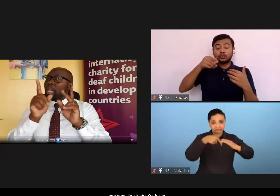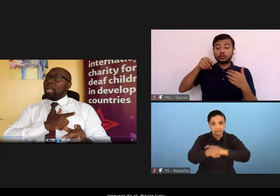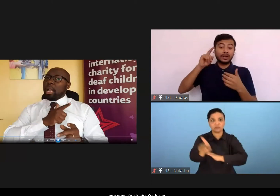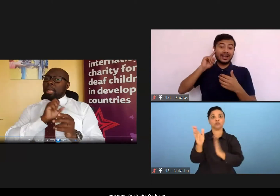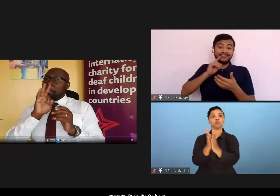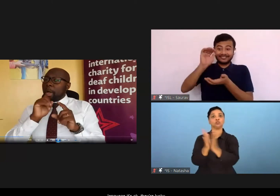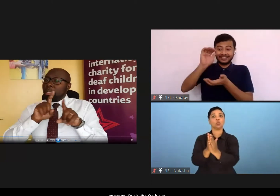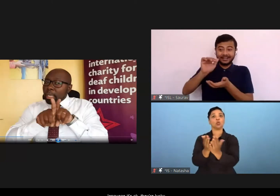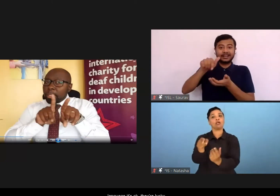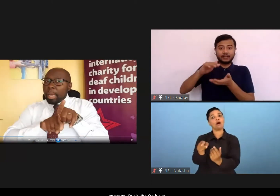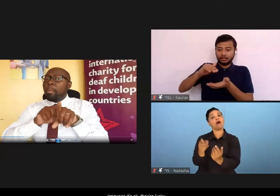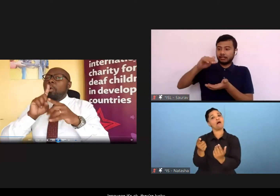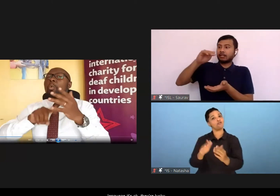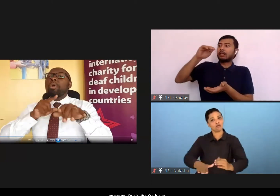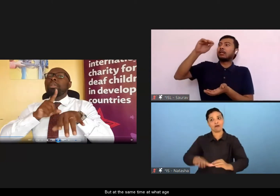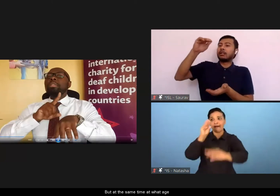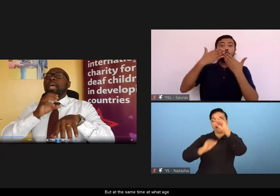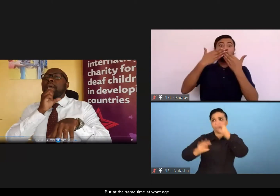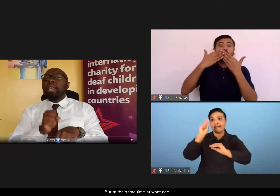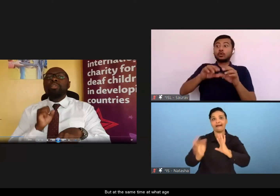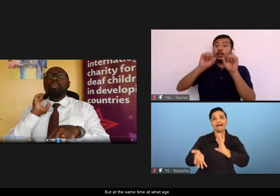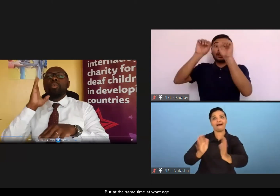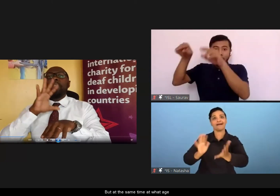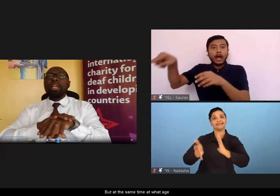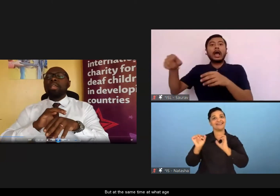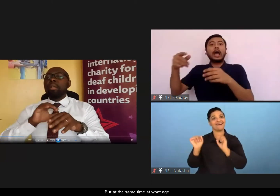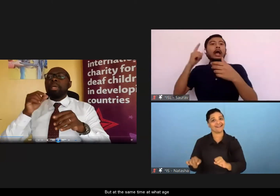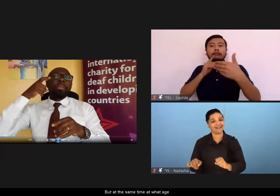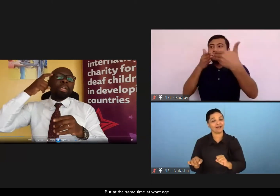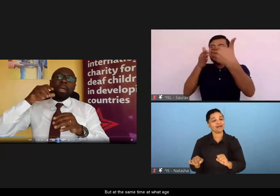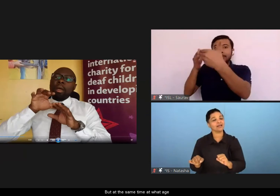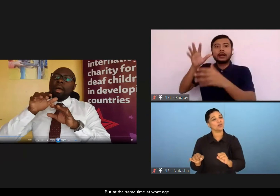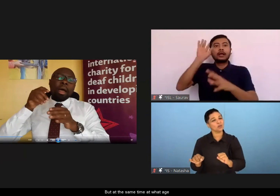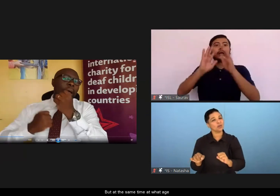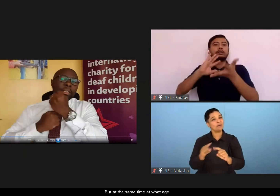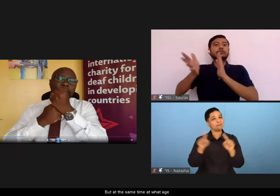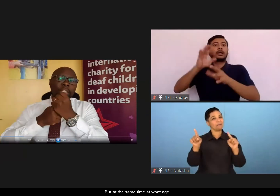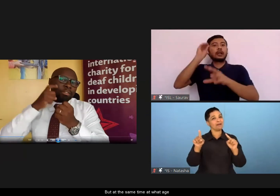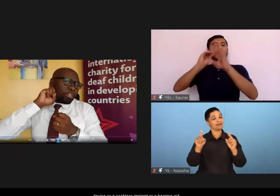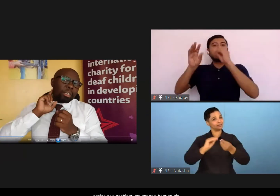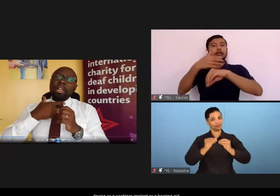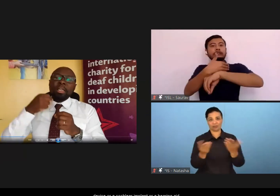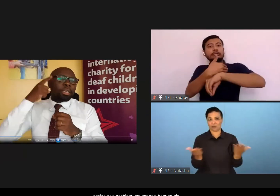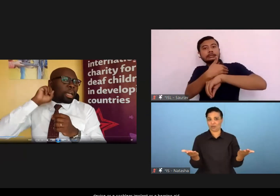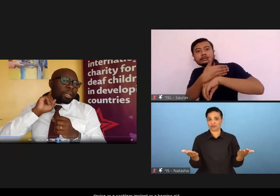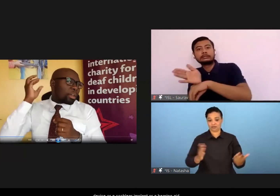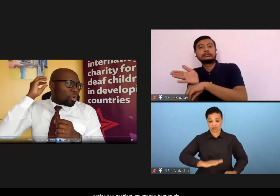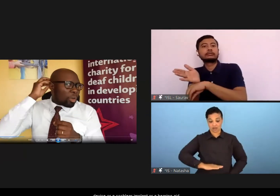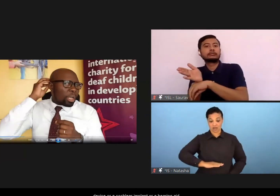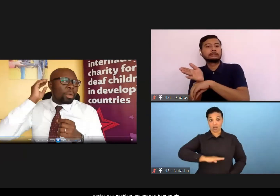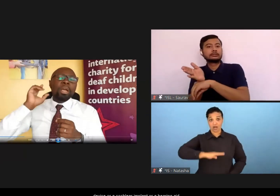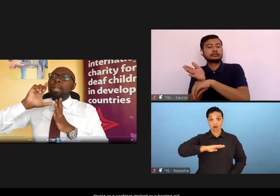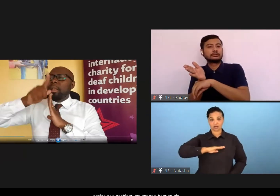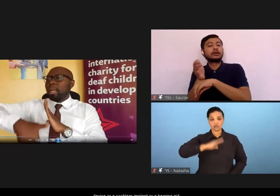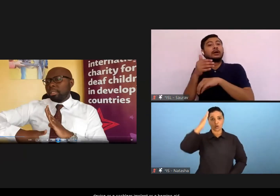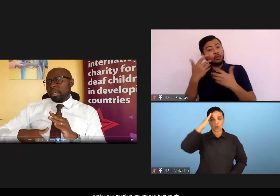is not using sign language, it's okay, they're lucky. But at the same time, at what age will they get that assistive